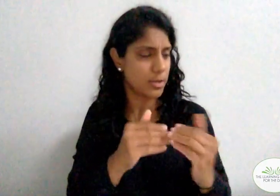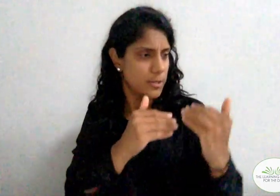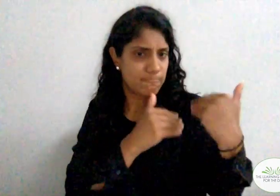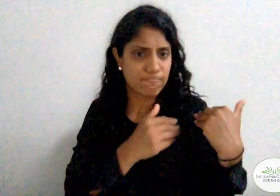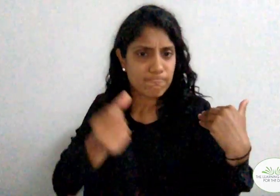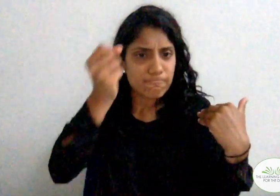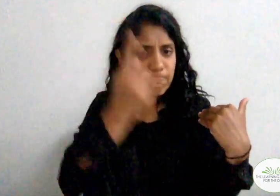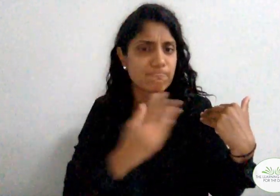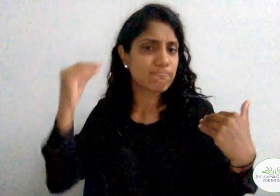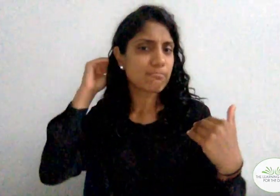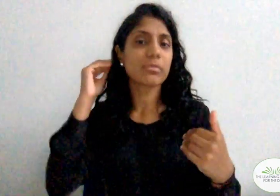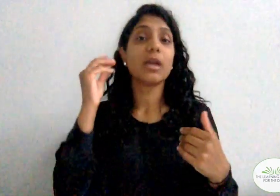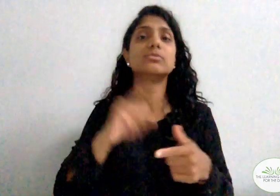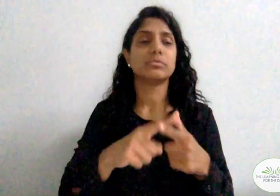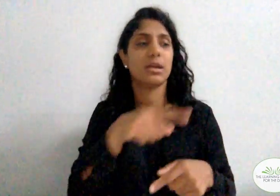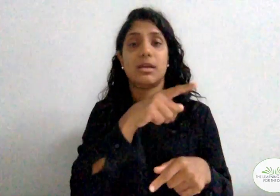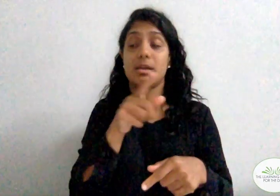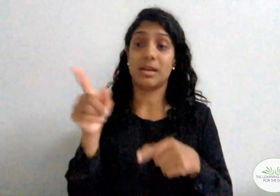to establish a calendar and meeting structure.